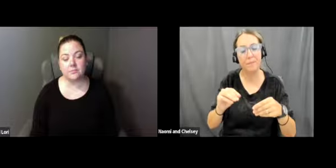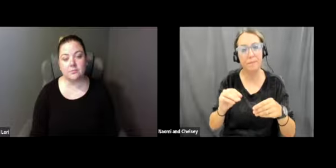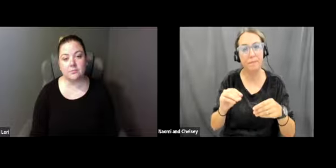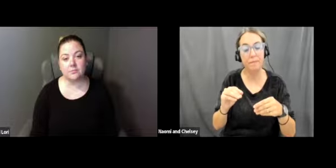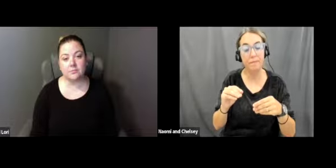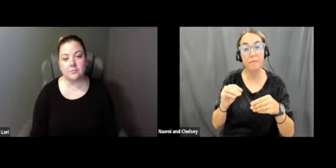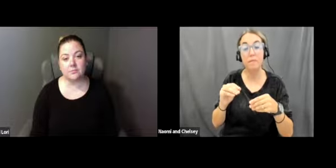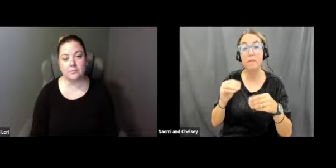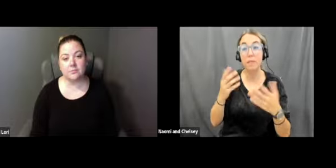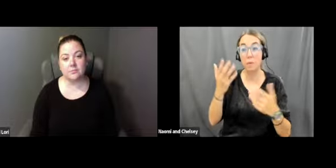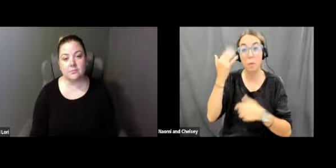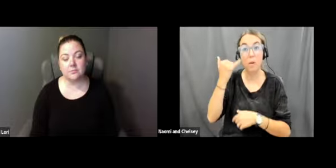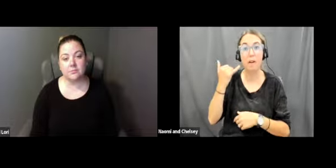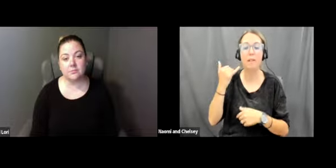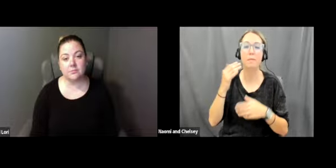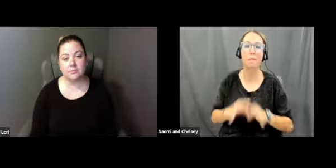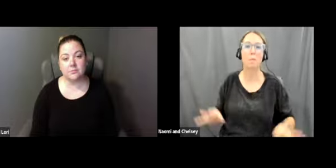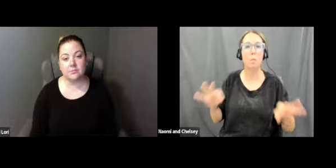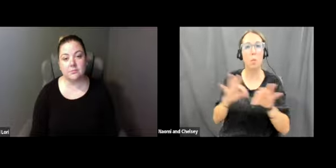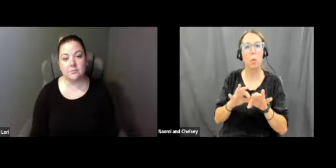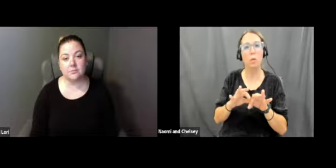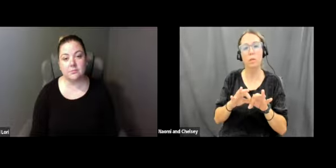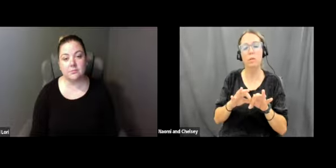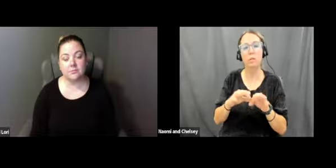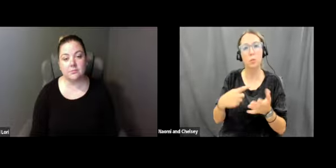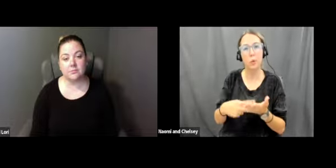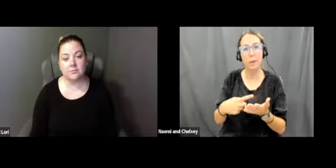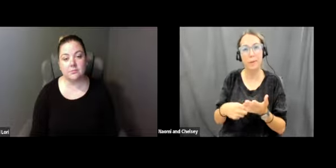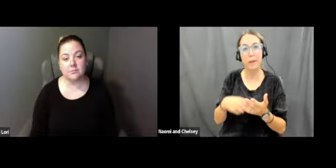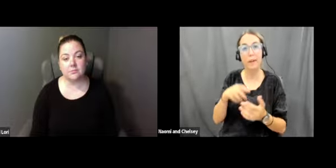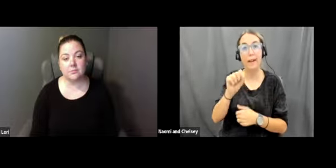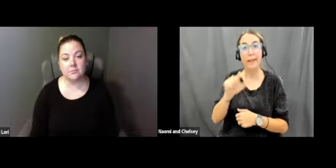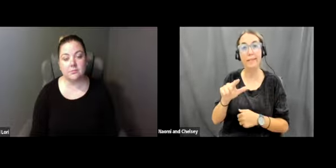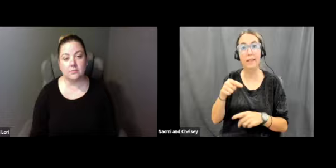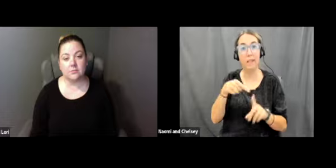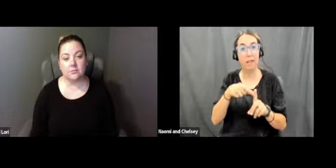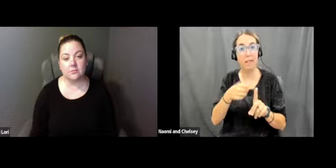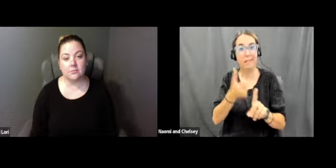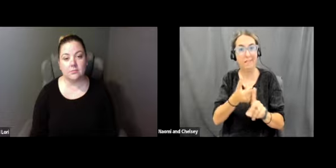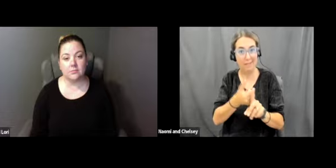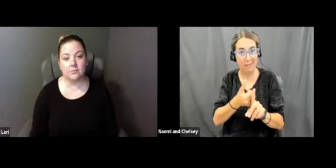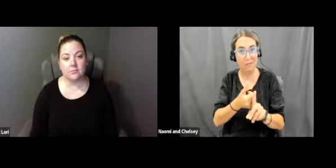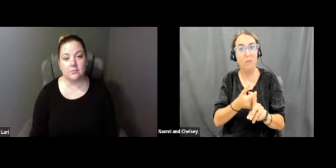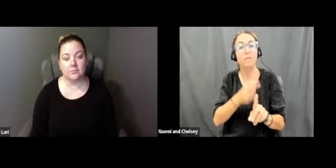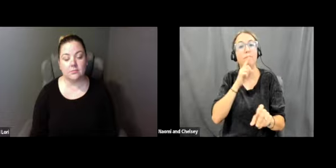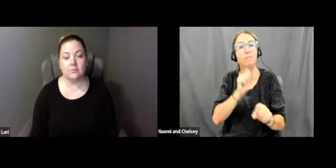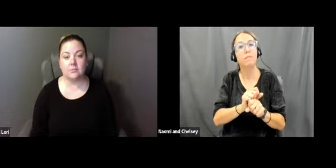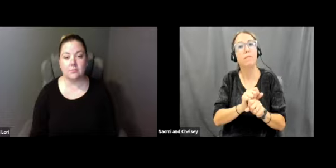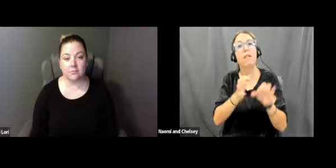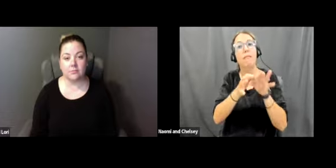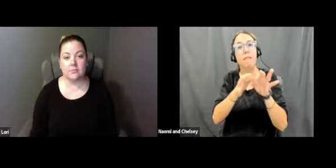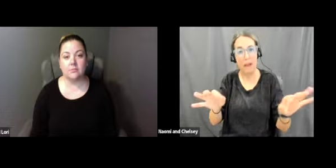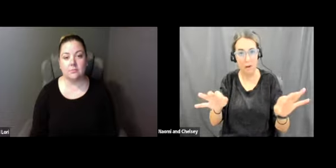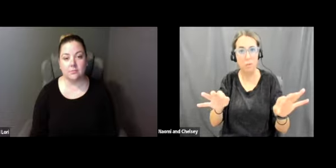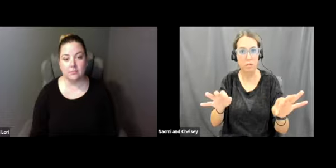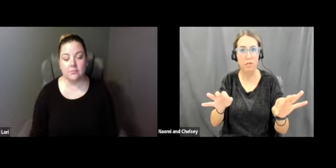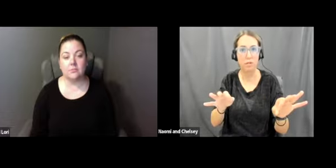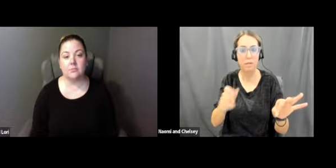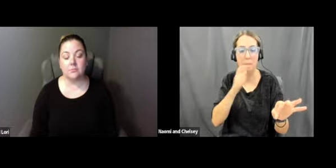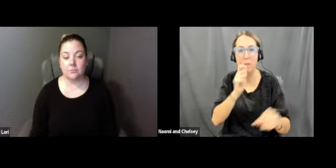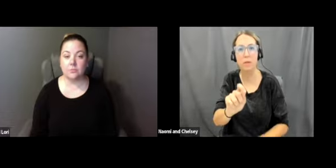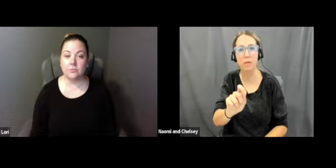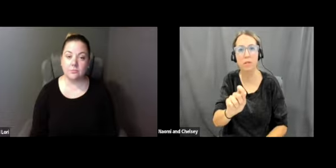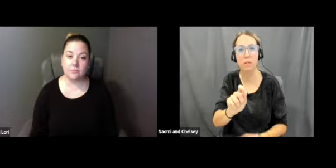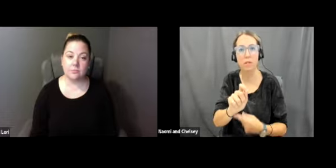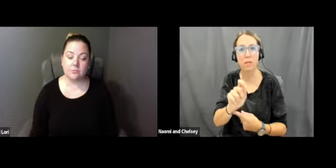that ASL is a language in and of itself, which I think a lot of people who are not